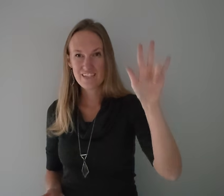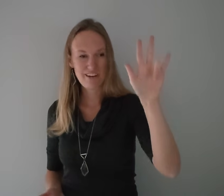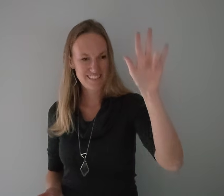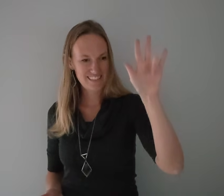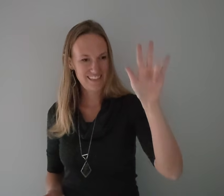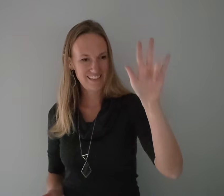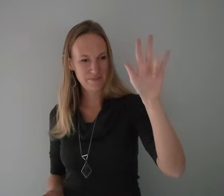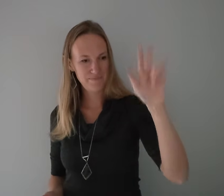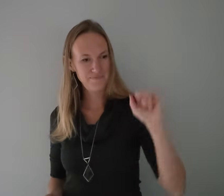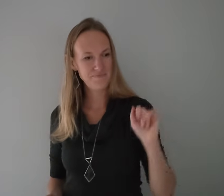Righteousness.